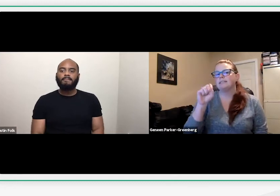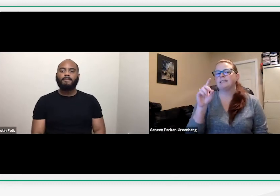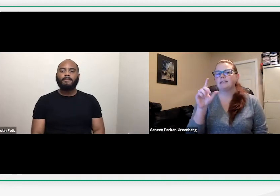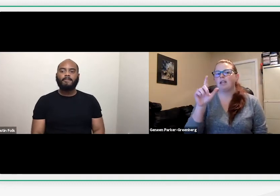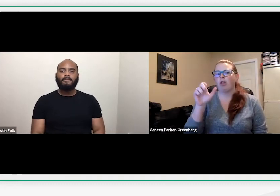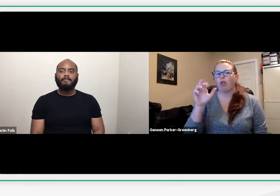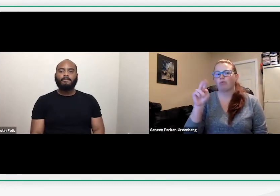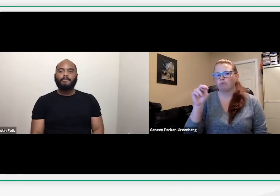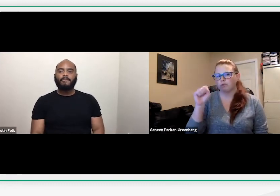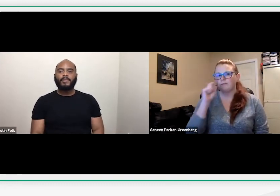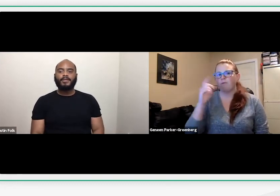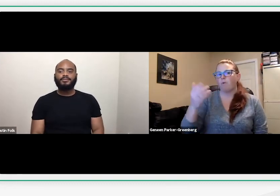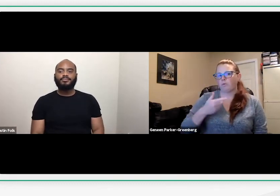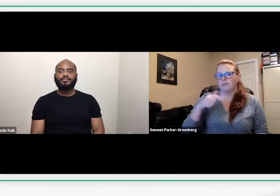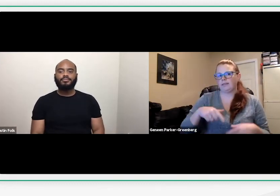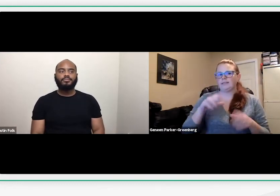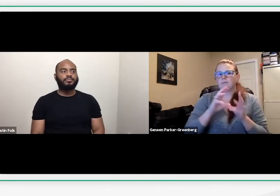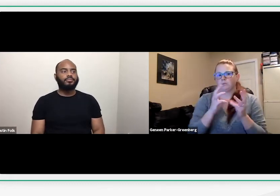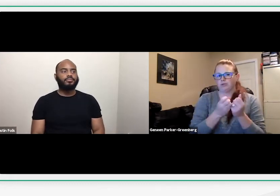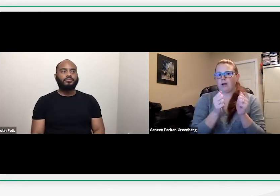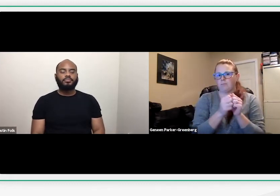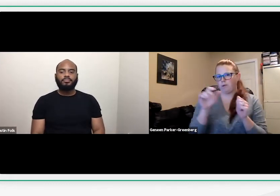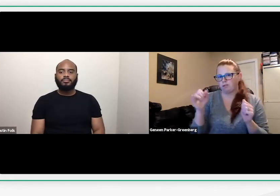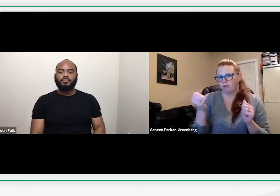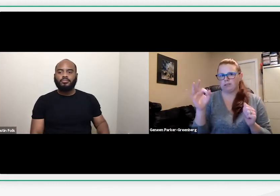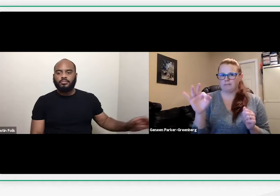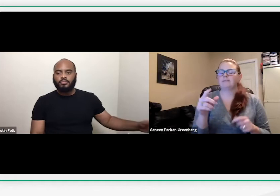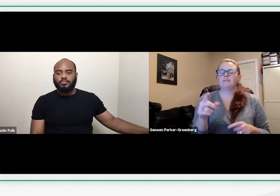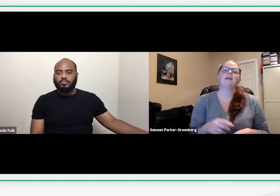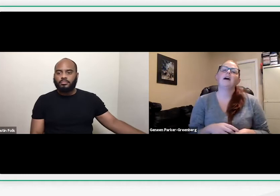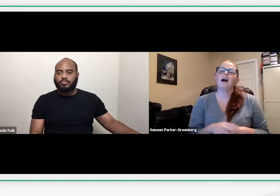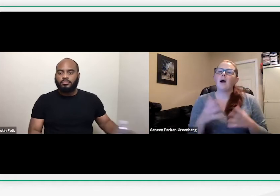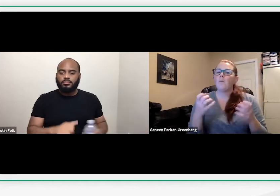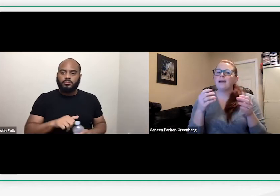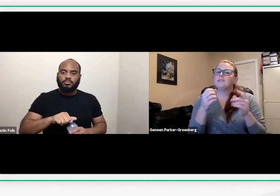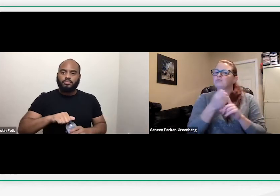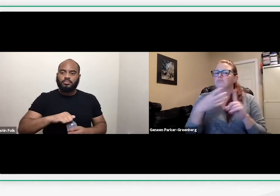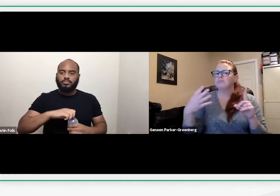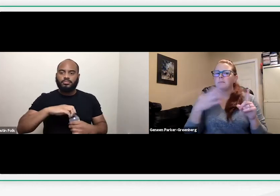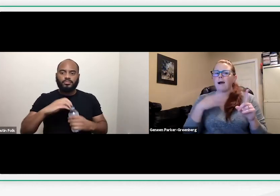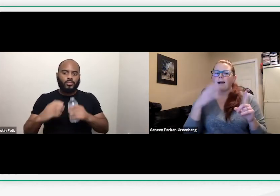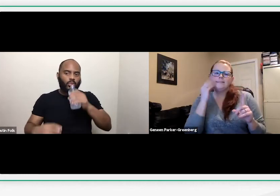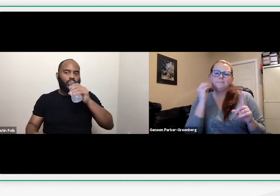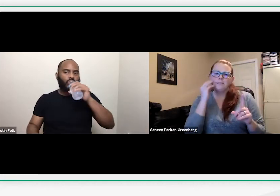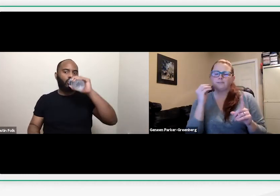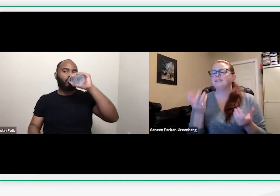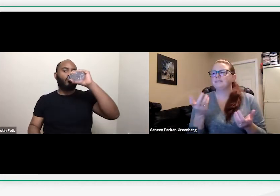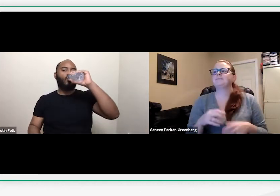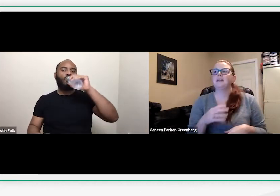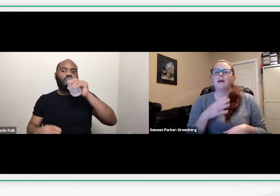So, again, I want to thank CSD Learns for hosting this workshop with Justin.